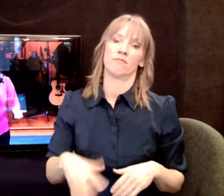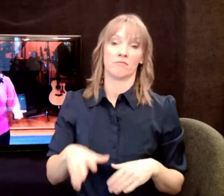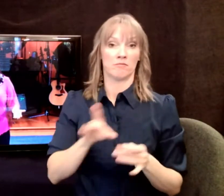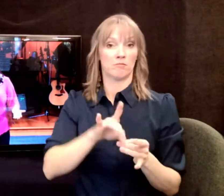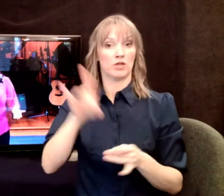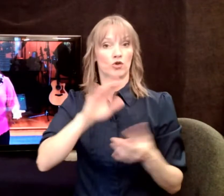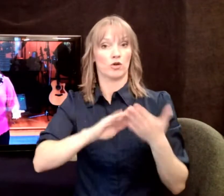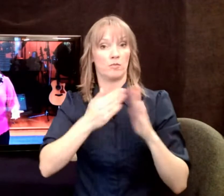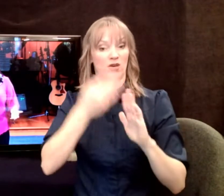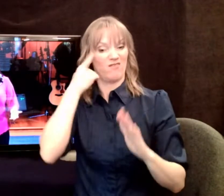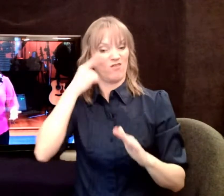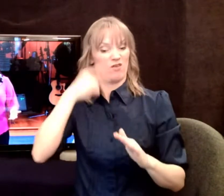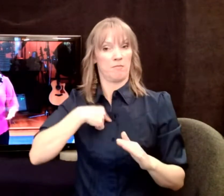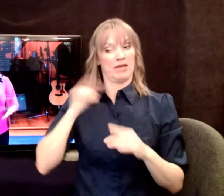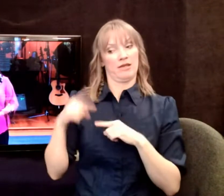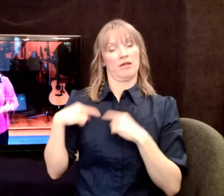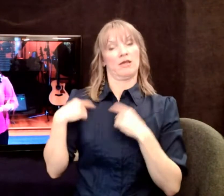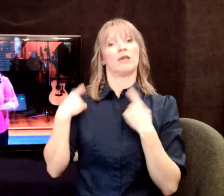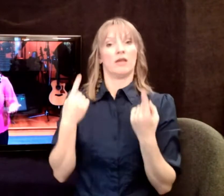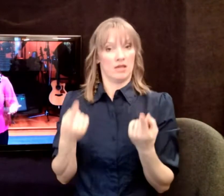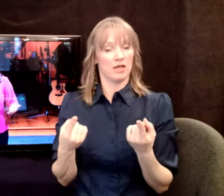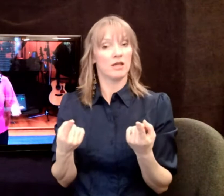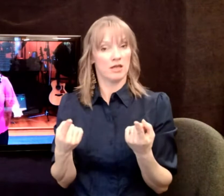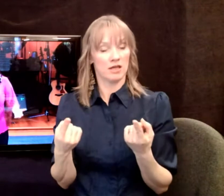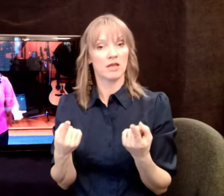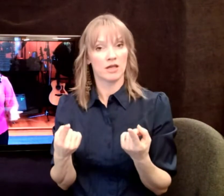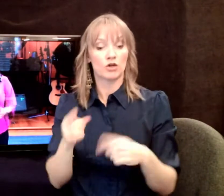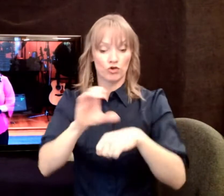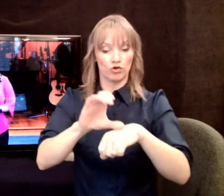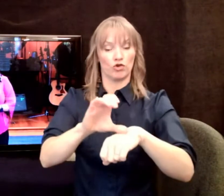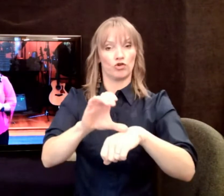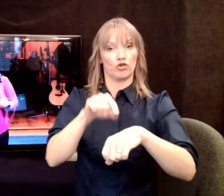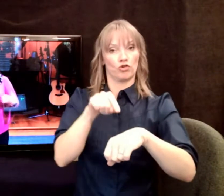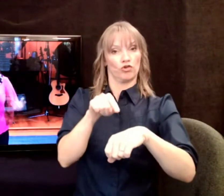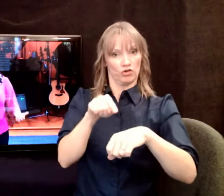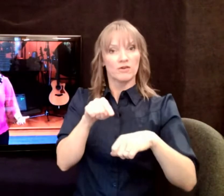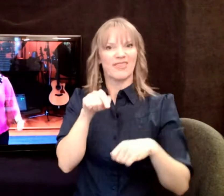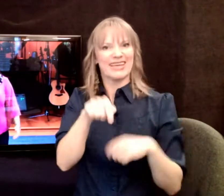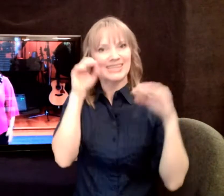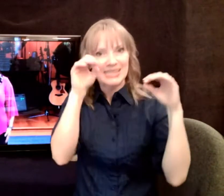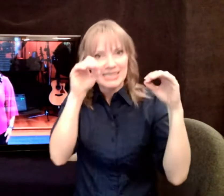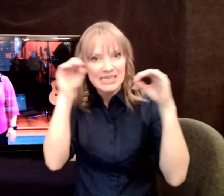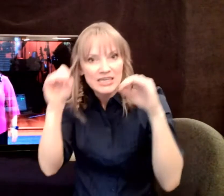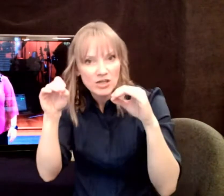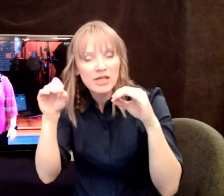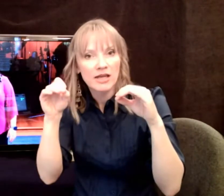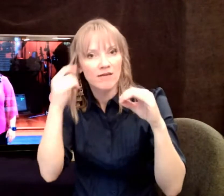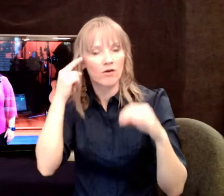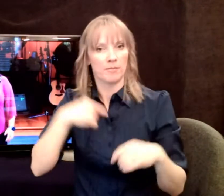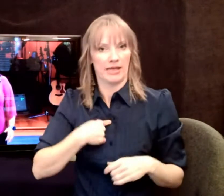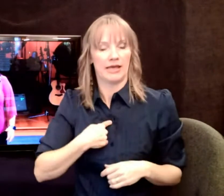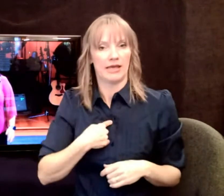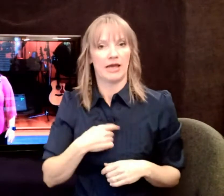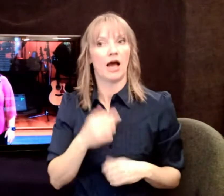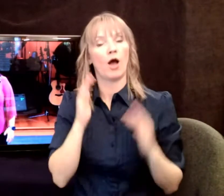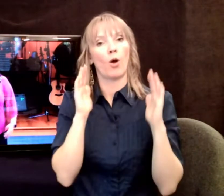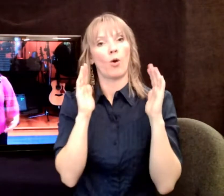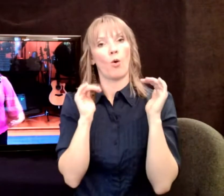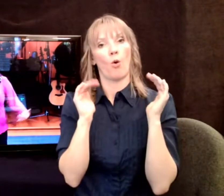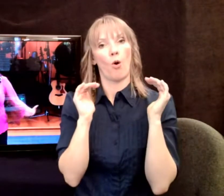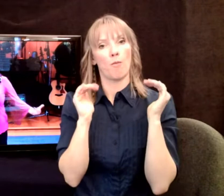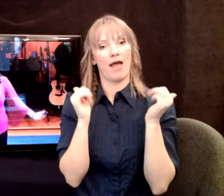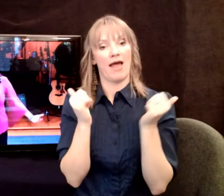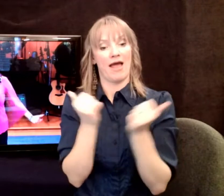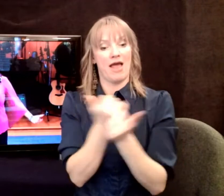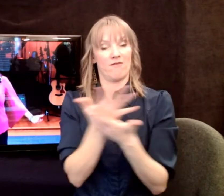has been for me all these years, and what church has been, and what this teaching has been. And so I hope that everything